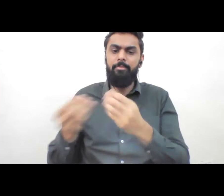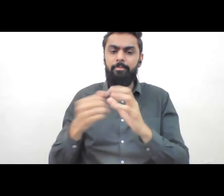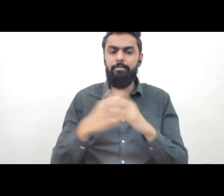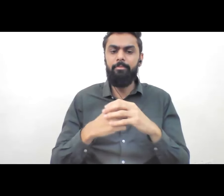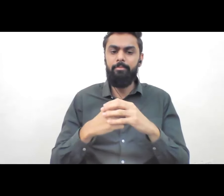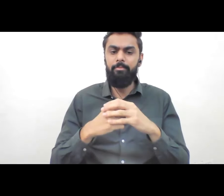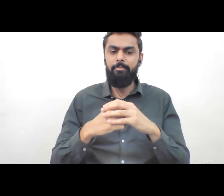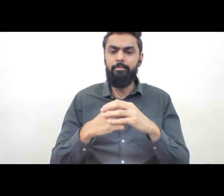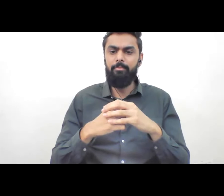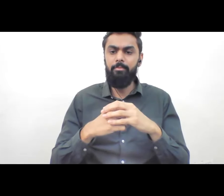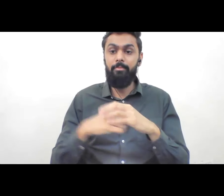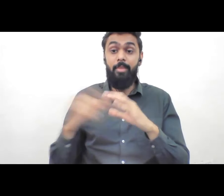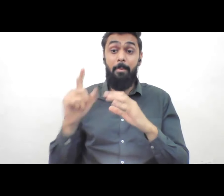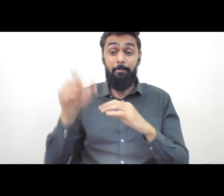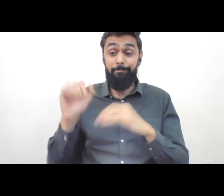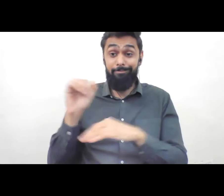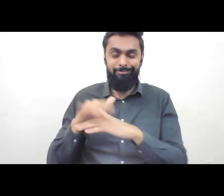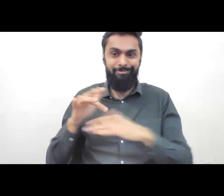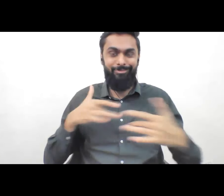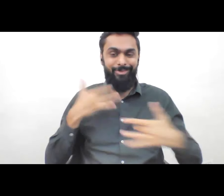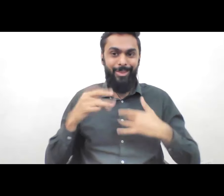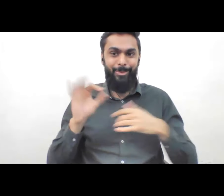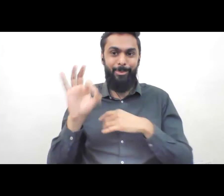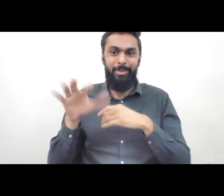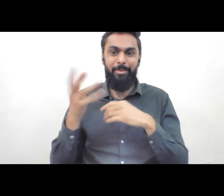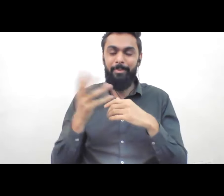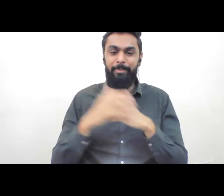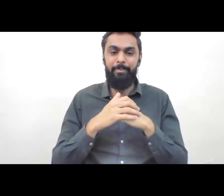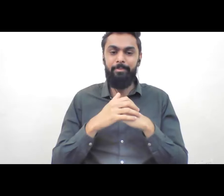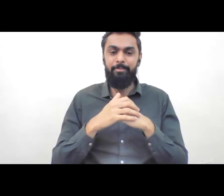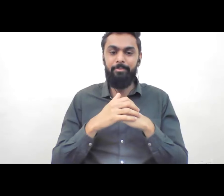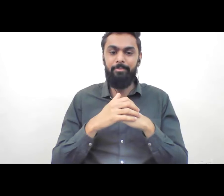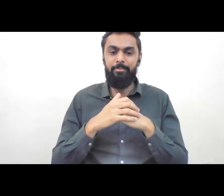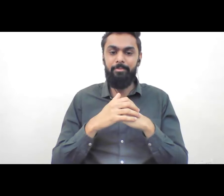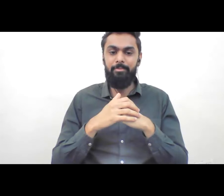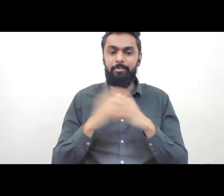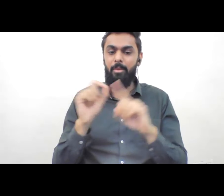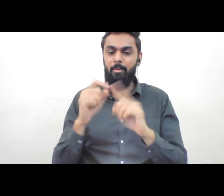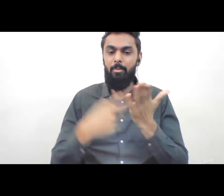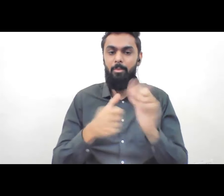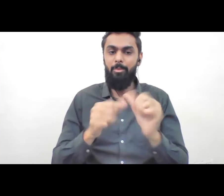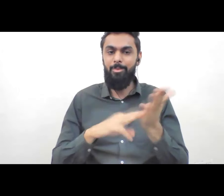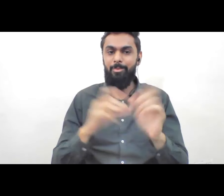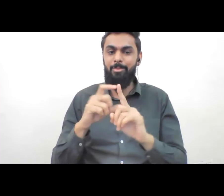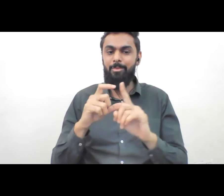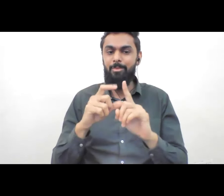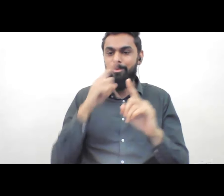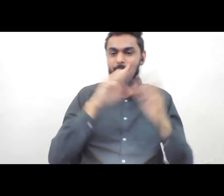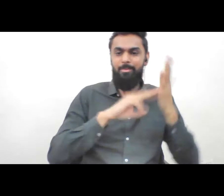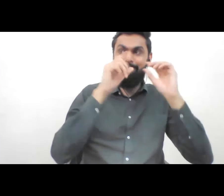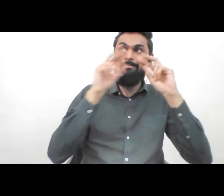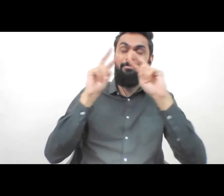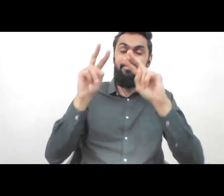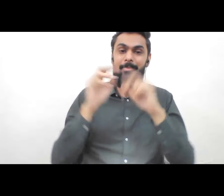There is a very interesting comment in the section by Pramod. He says, climate change is a slow poison.